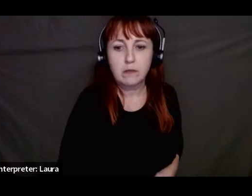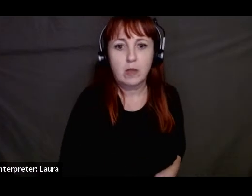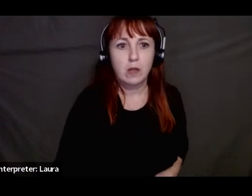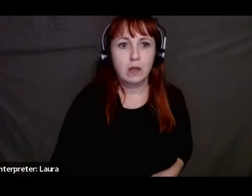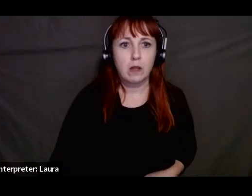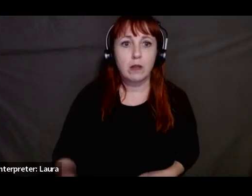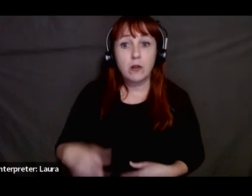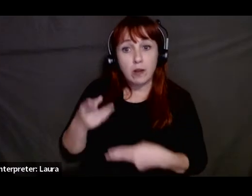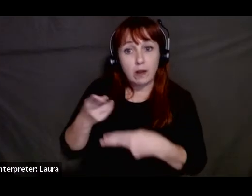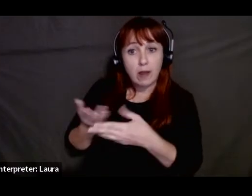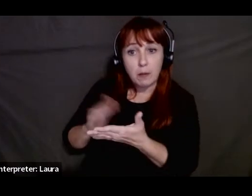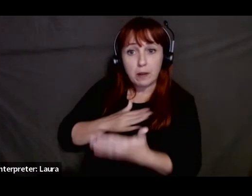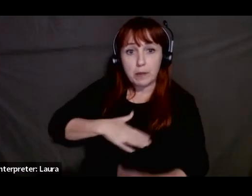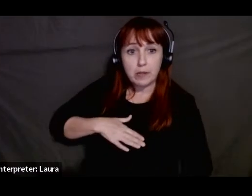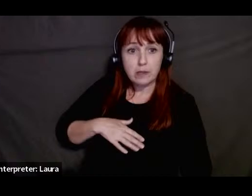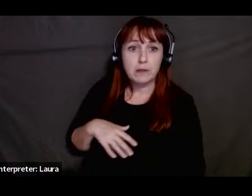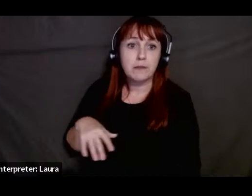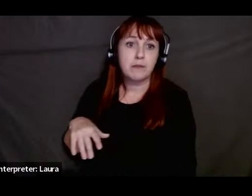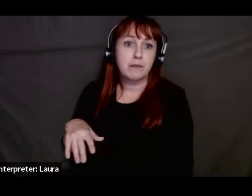State your name again, please.